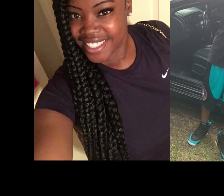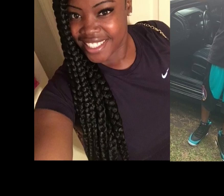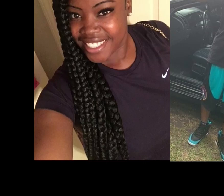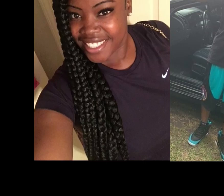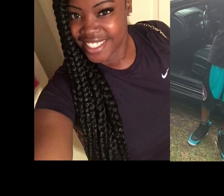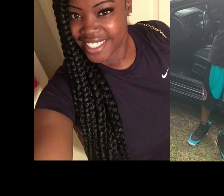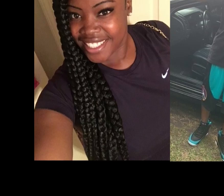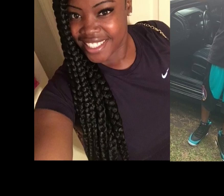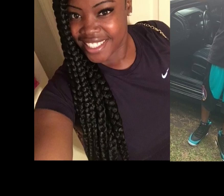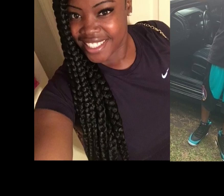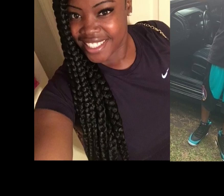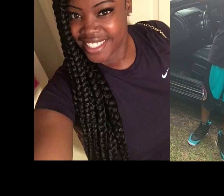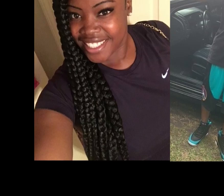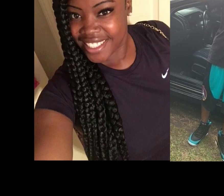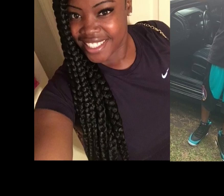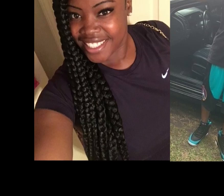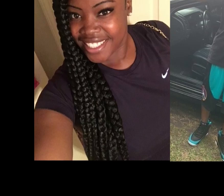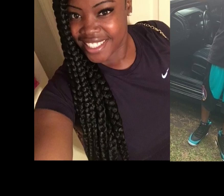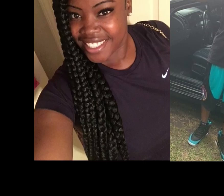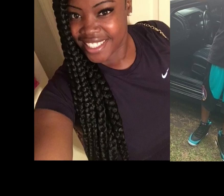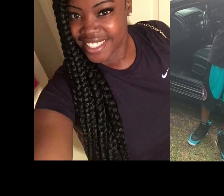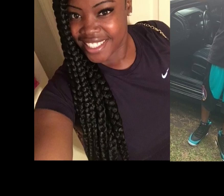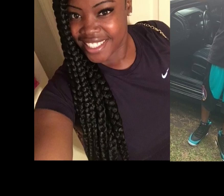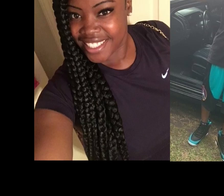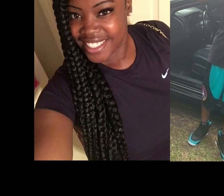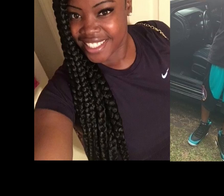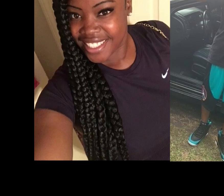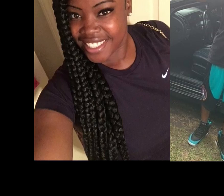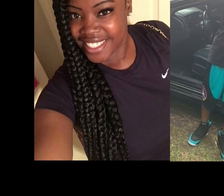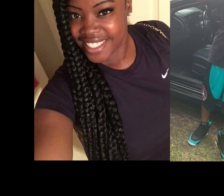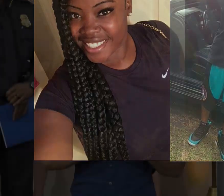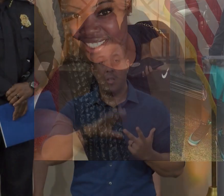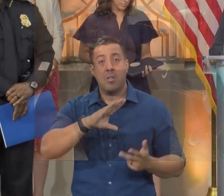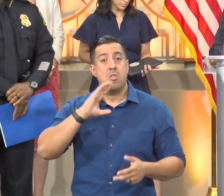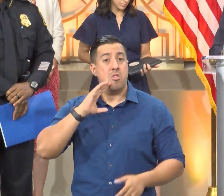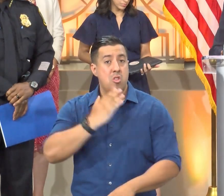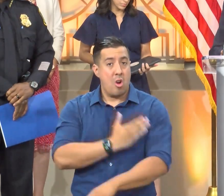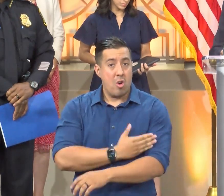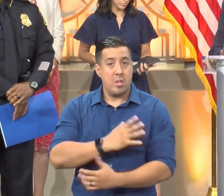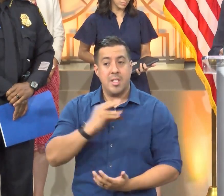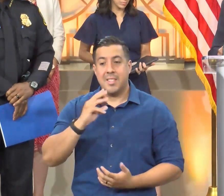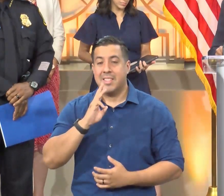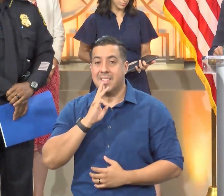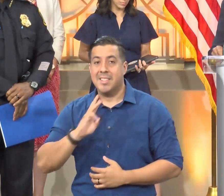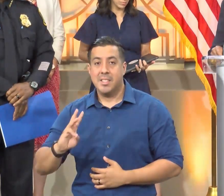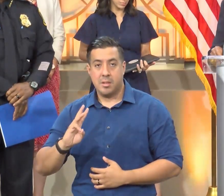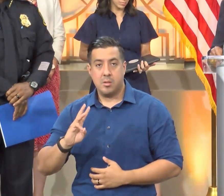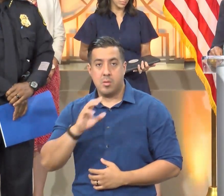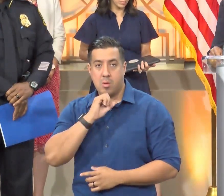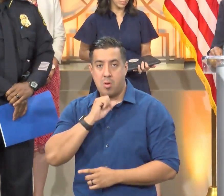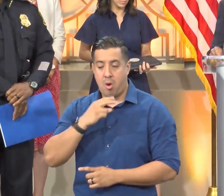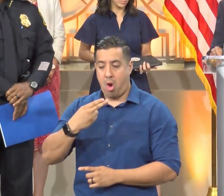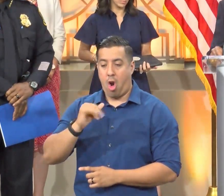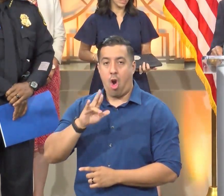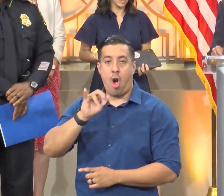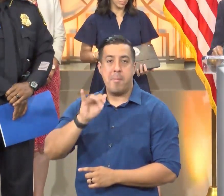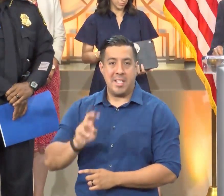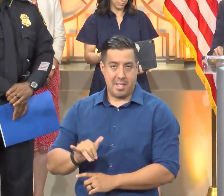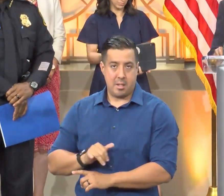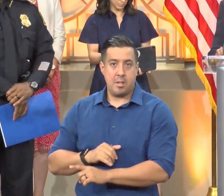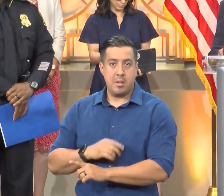29-year-old Daniela Lackway, and their daughter, and then 6-year-old Harmony Carhill.